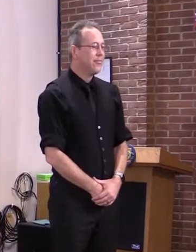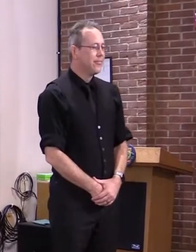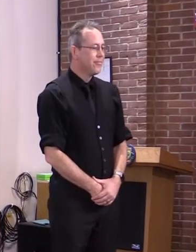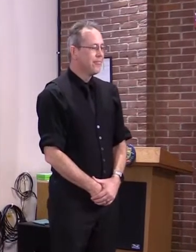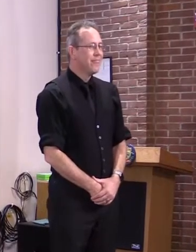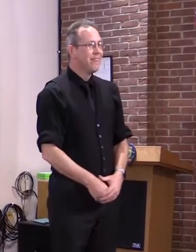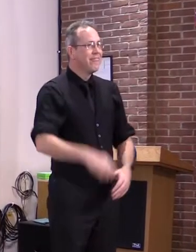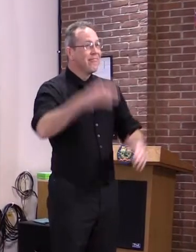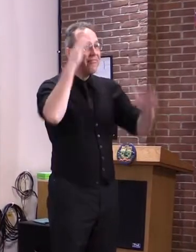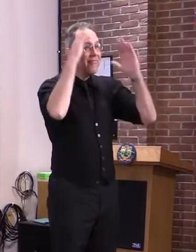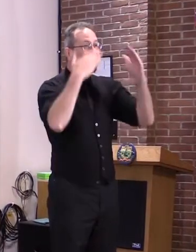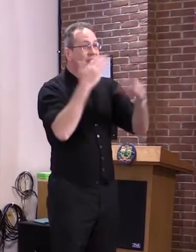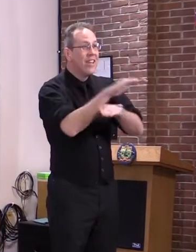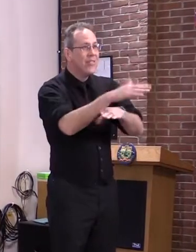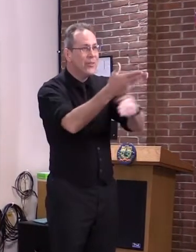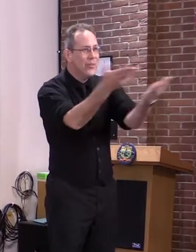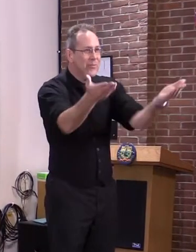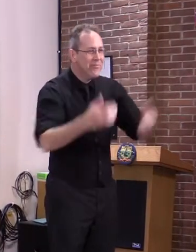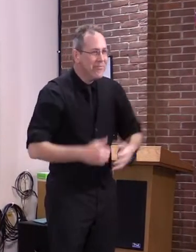Good afternoon, everyone.